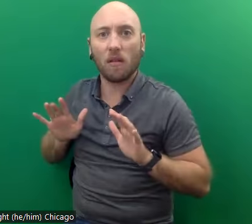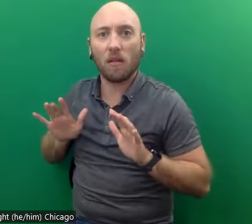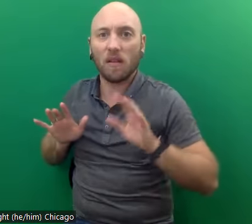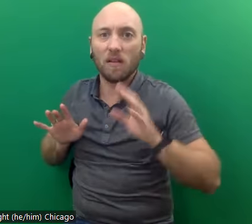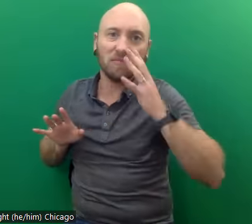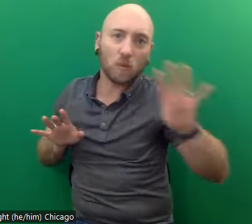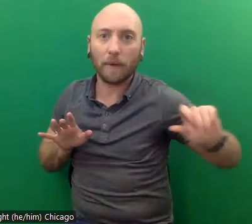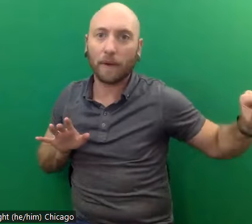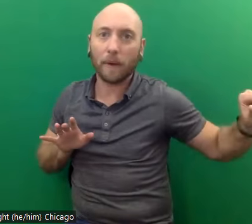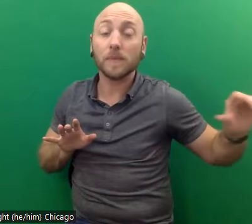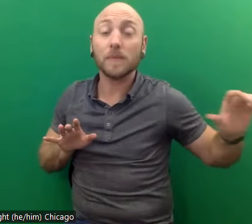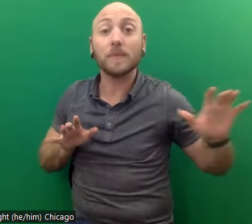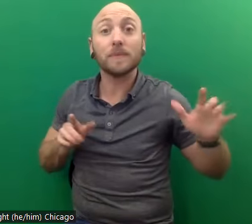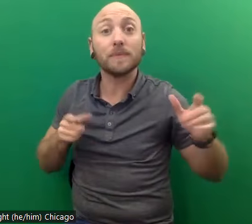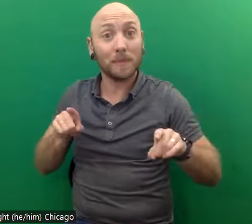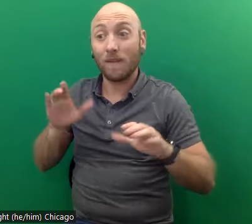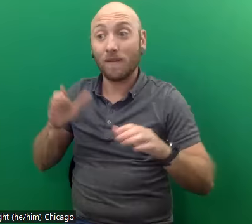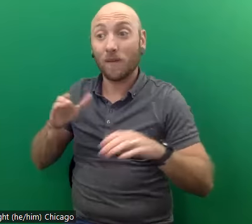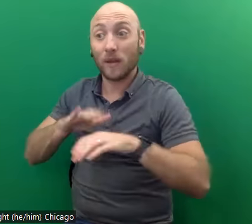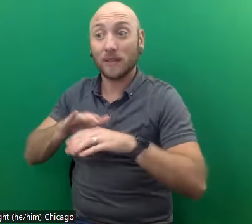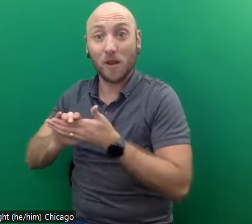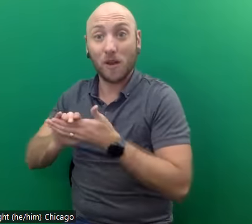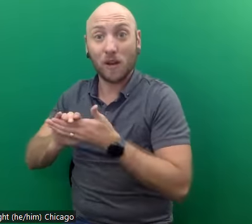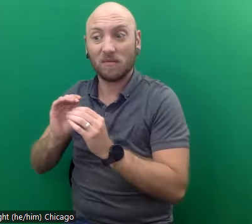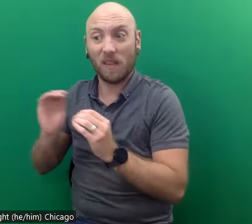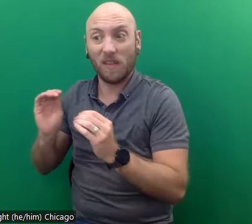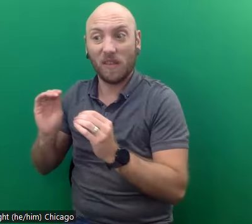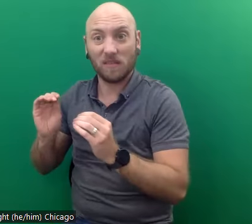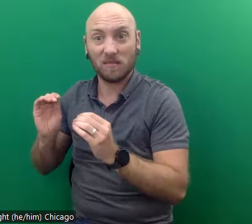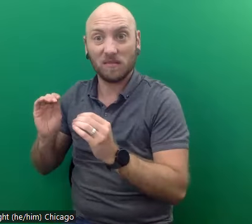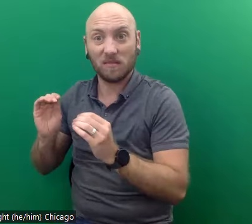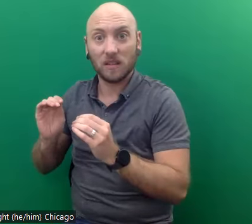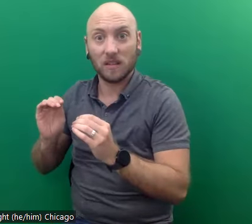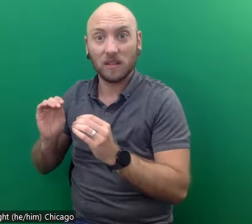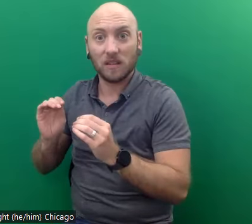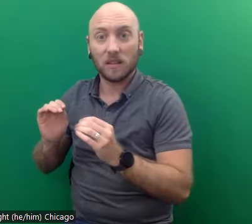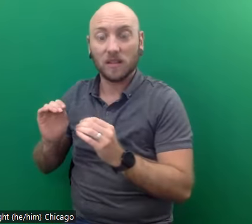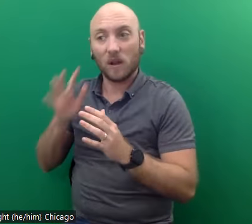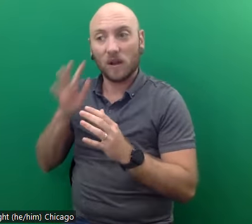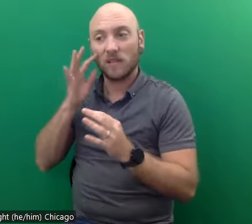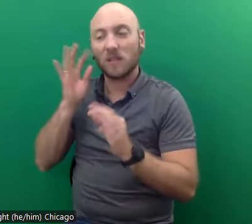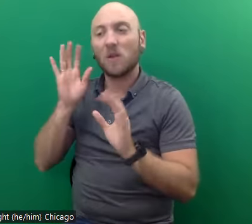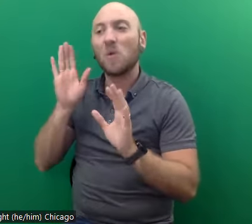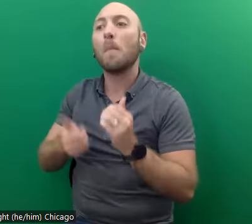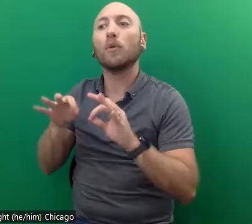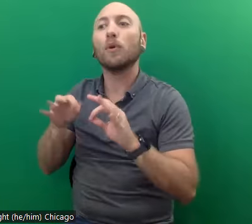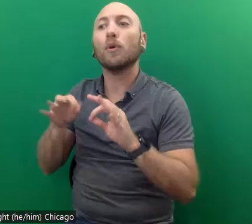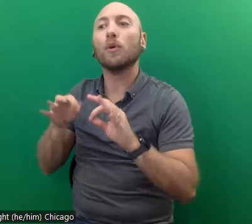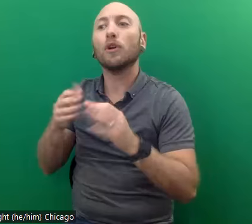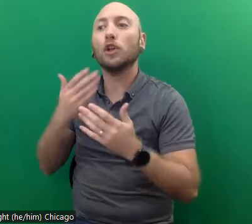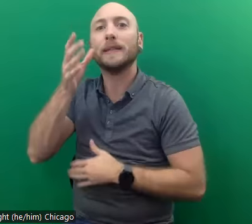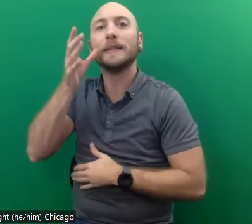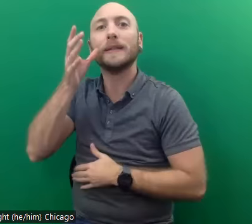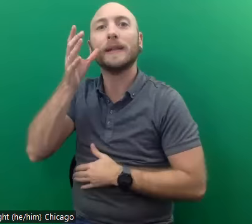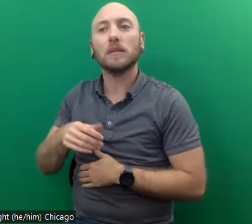the marriage and I focused on just being a good parent. And slowly but surely,